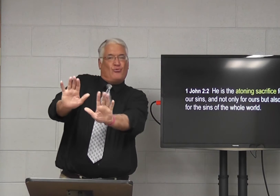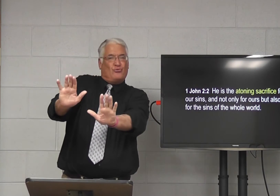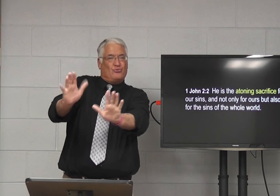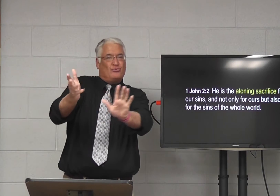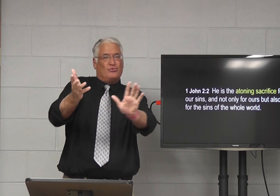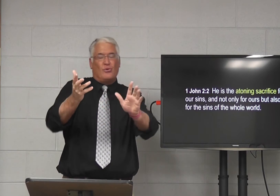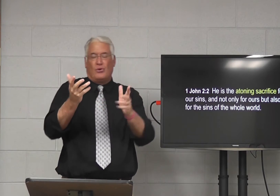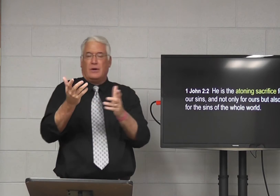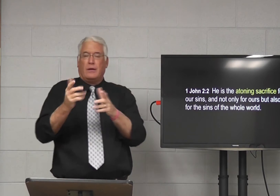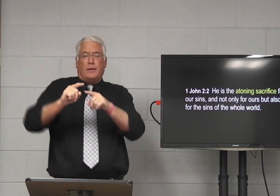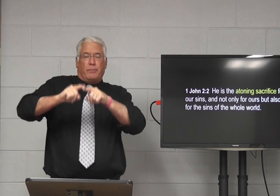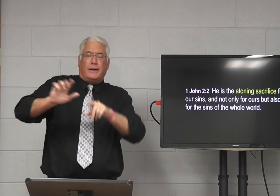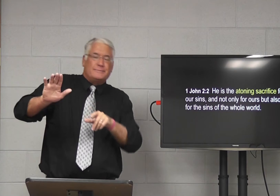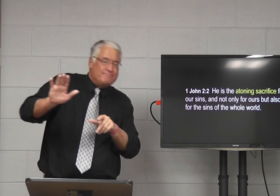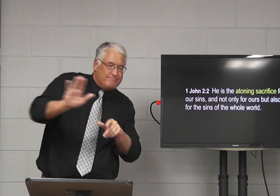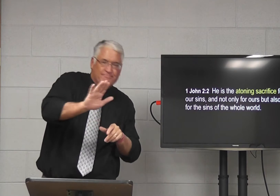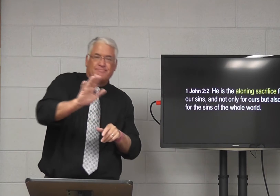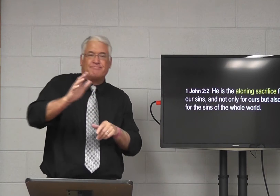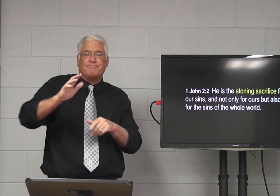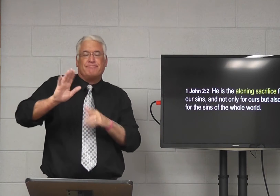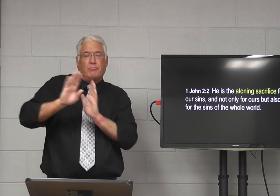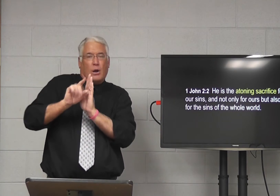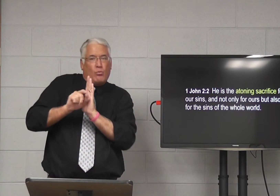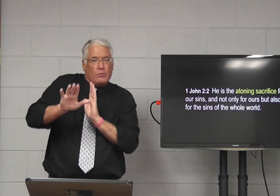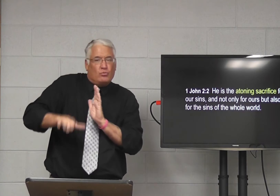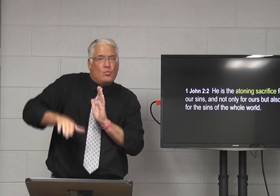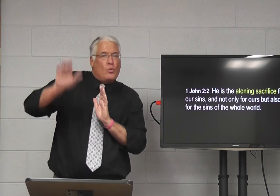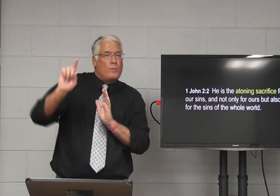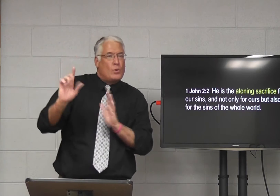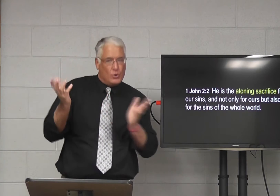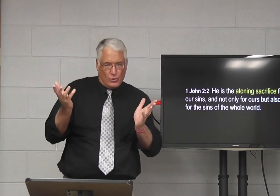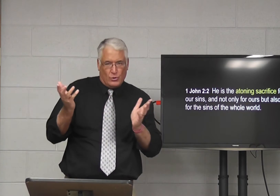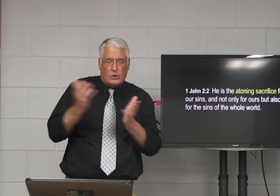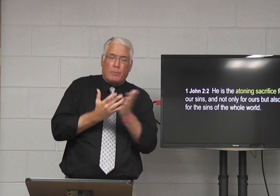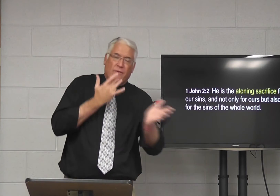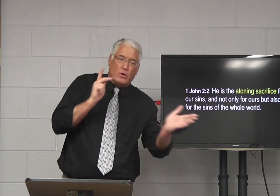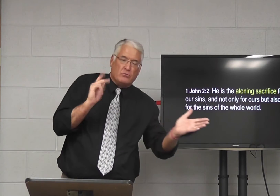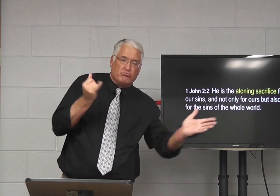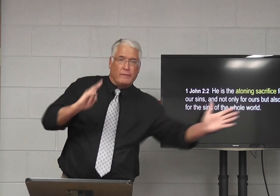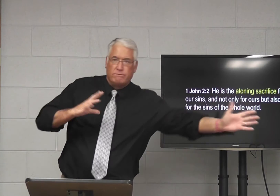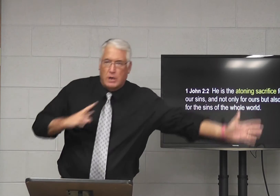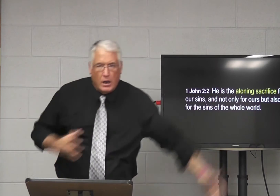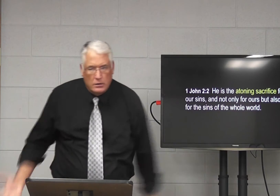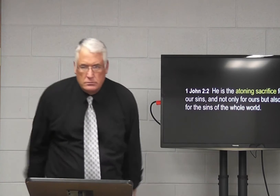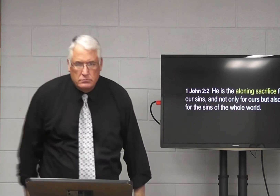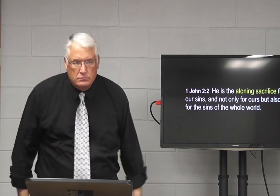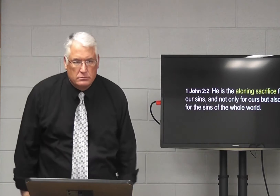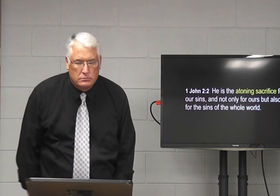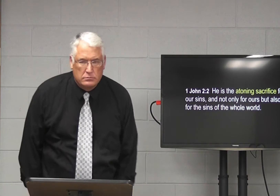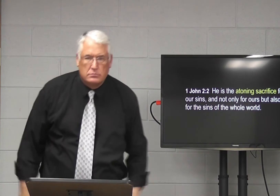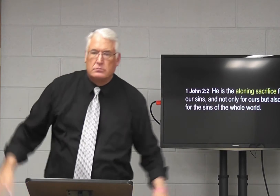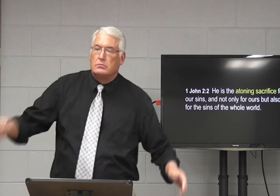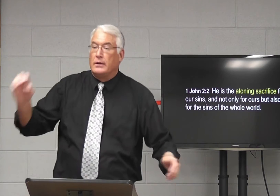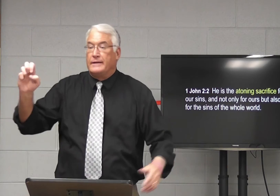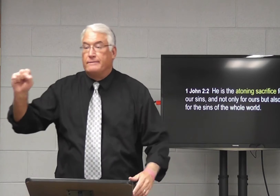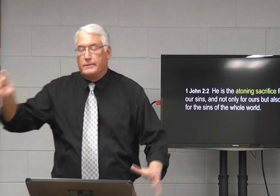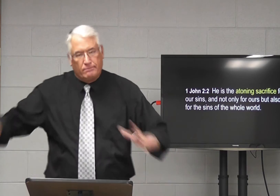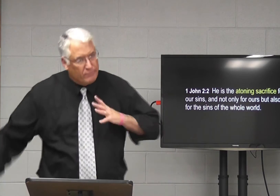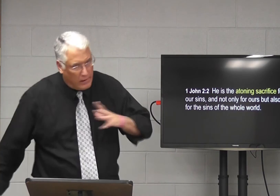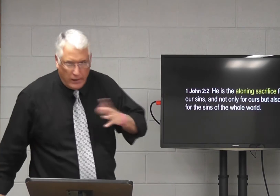it depends on the culture. And it depends on their background growing up and where they grew up. And some people prefer the King James Version or